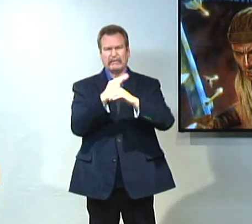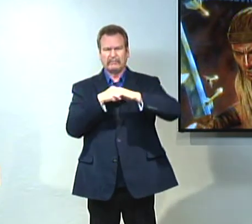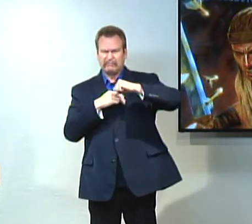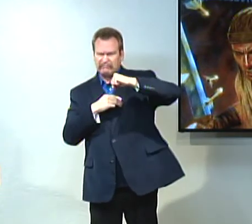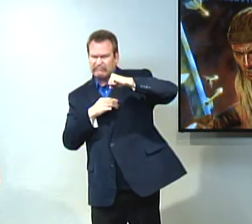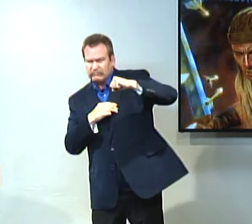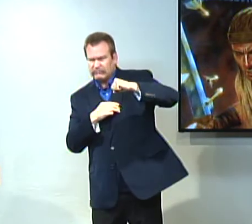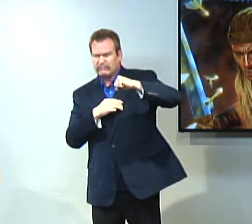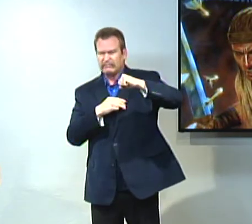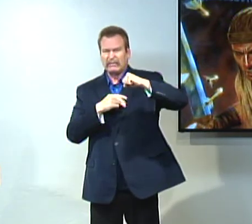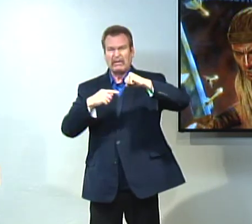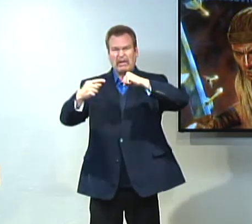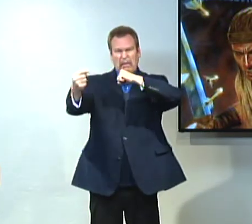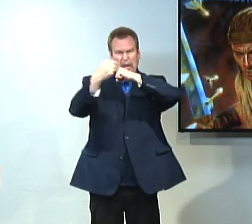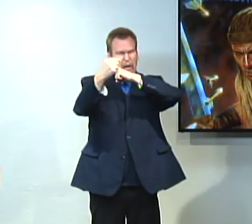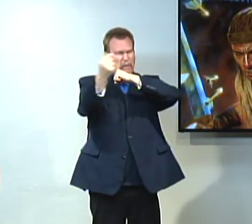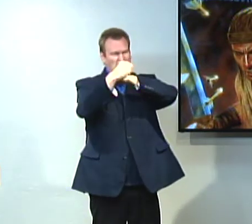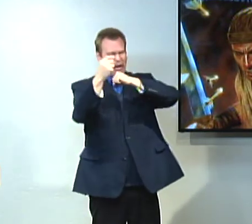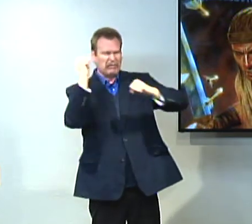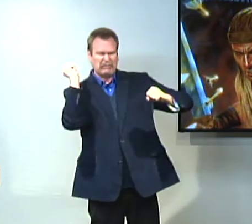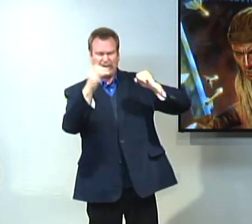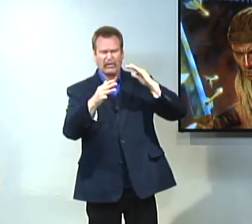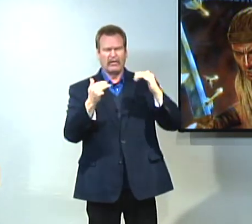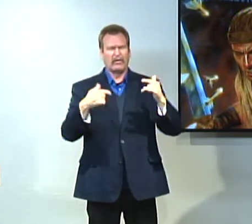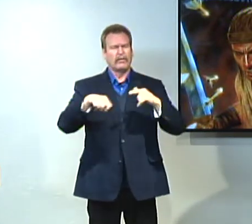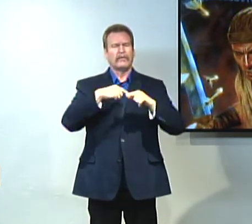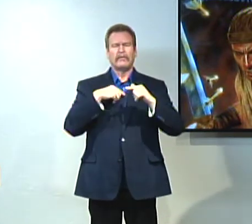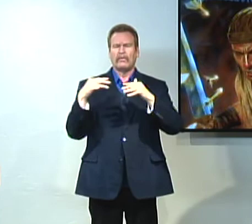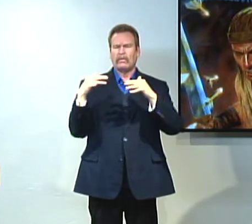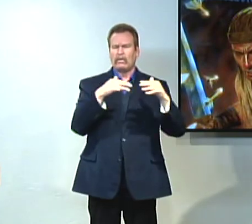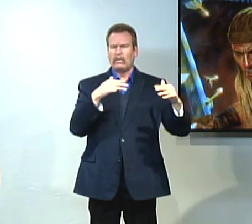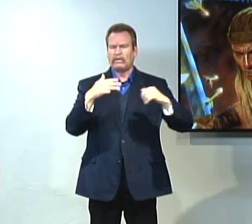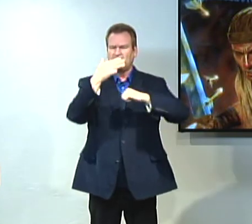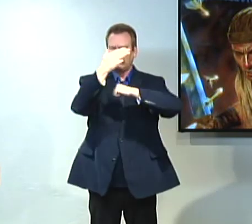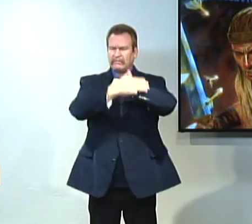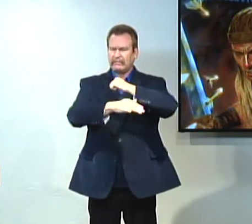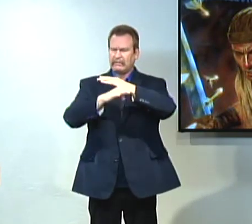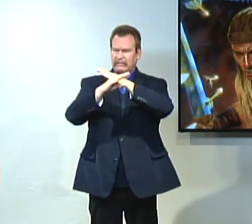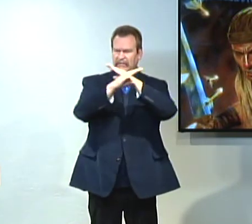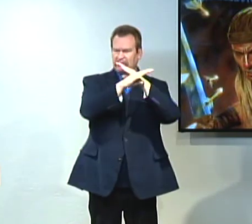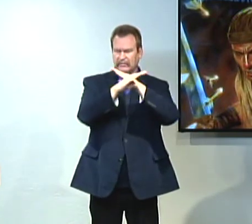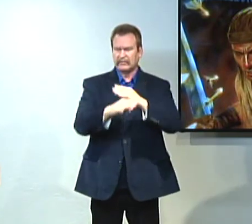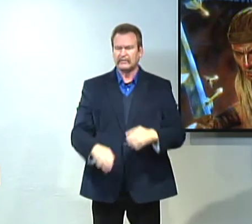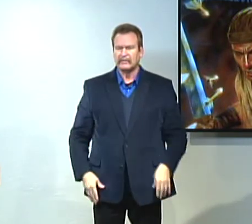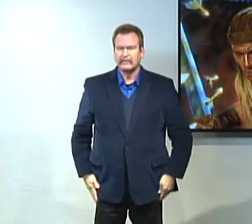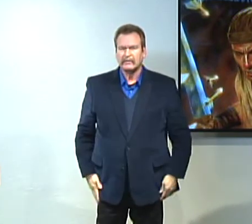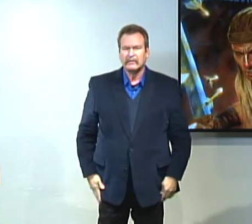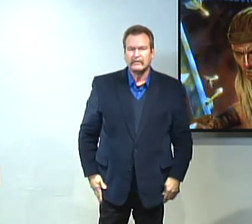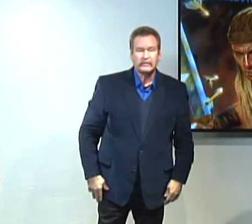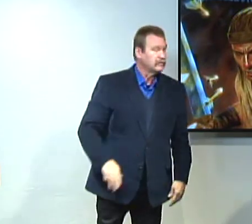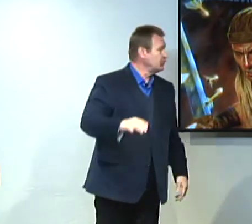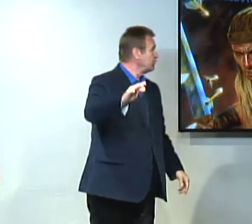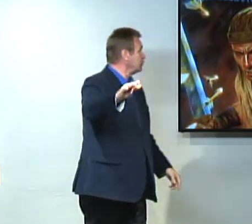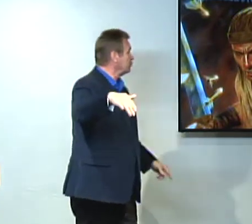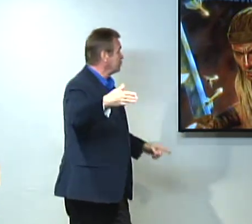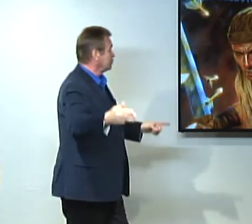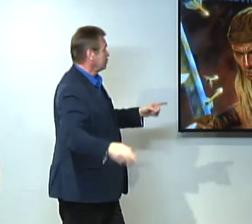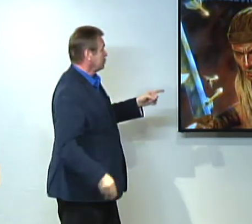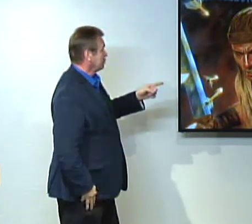Once again, this message has been on the shield of faith. The fiery darts of the enemy come against us, and